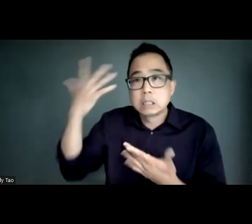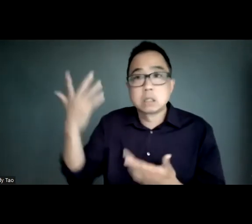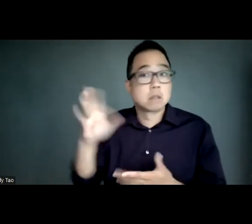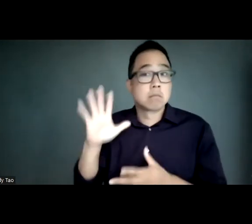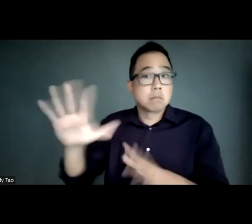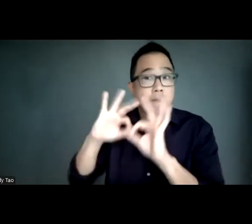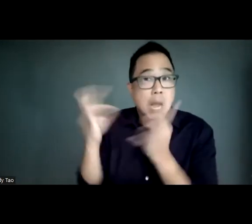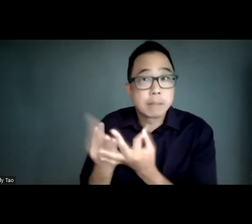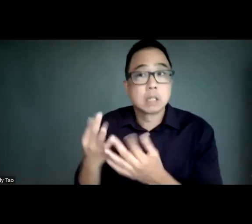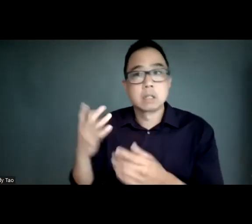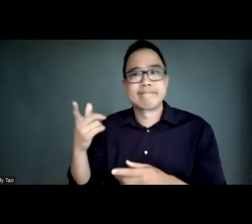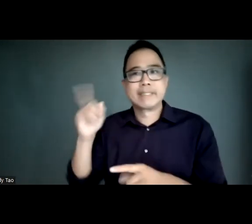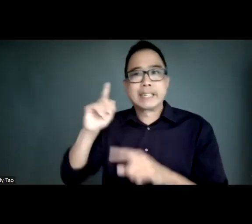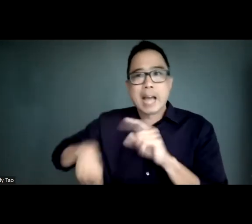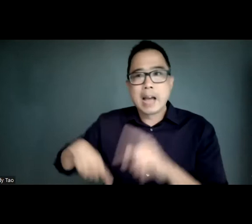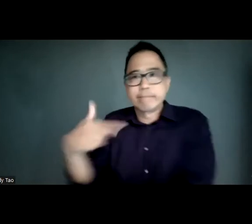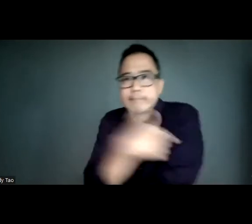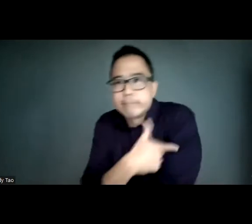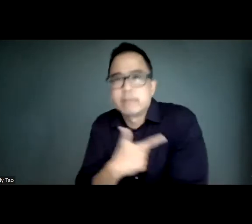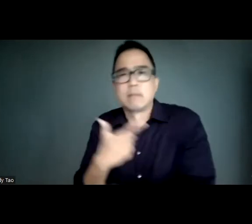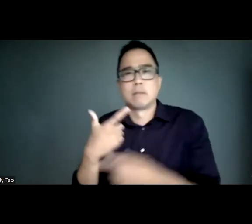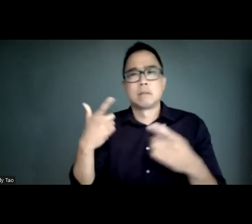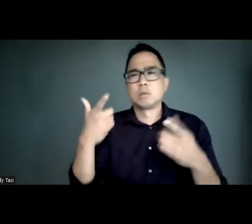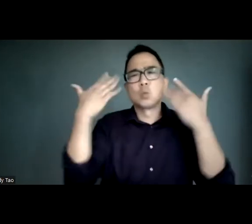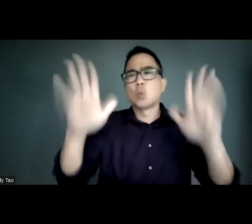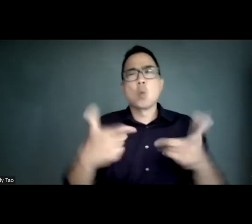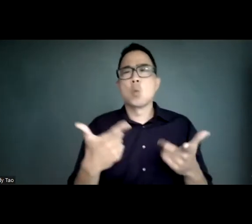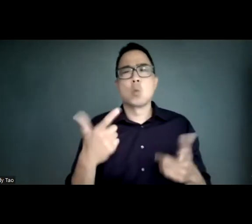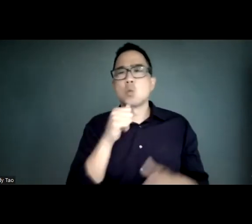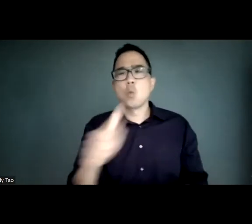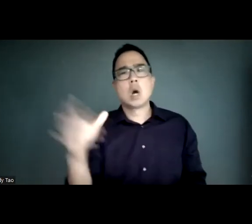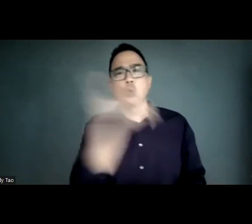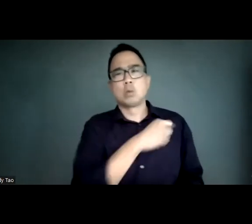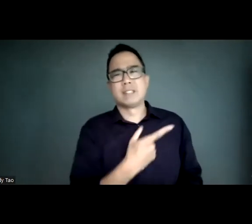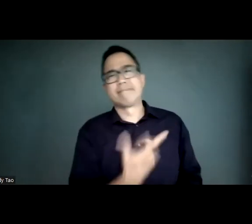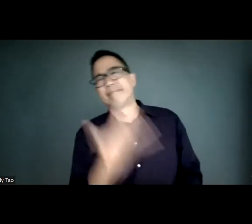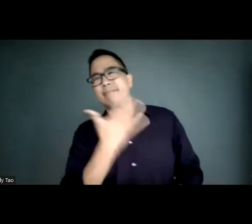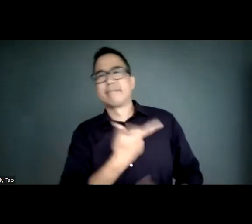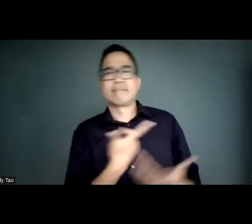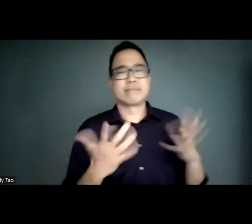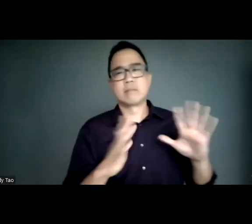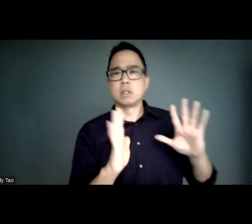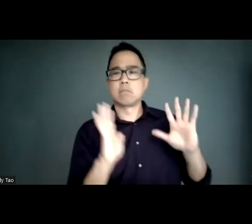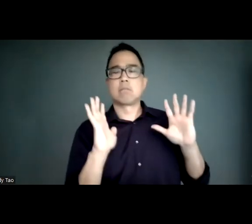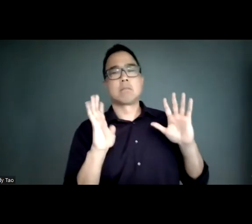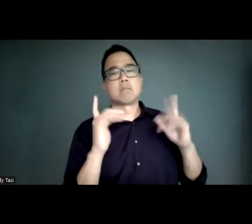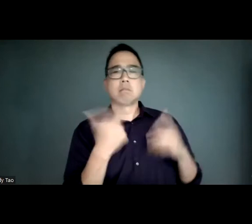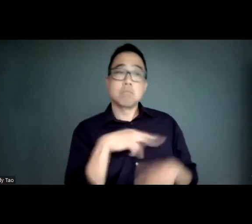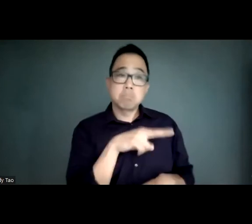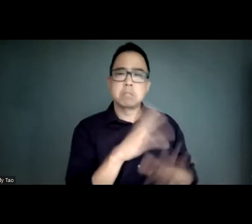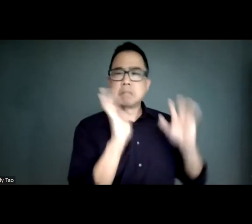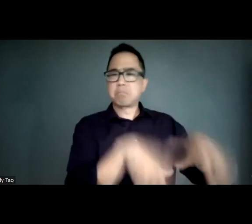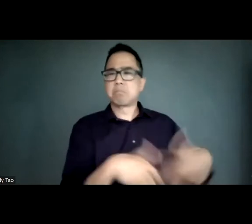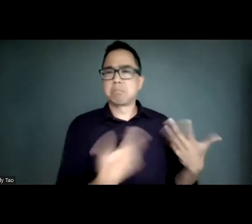life circumstances. They may be caring for somebody who is unwell or can't be vaccinated. So you don't want to assume their reason for